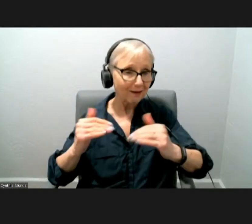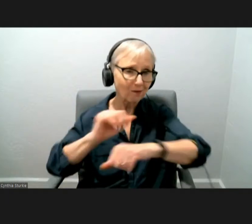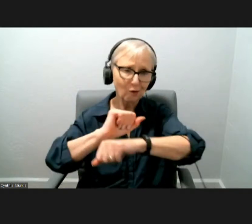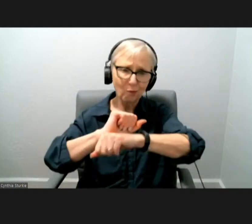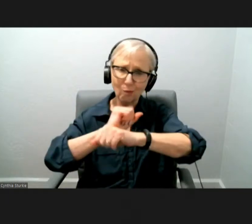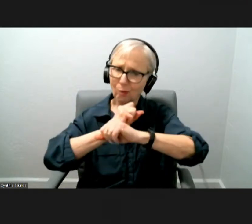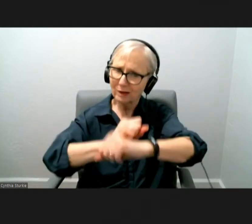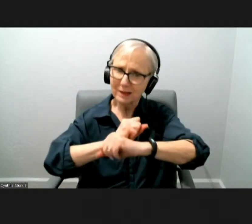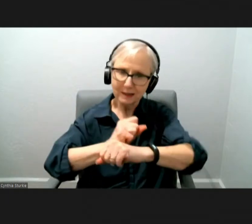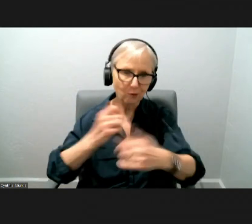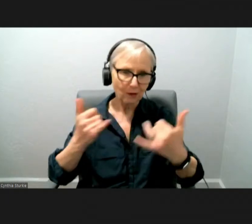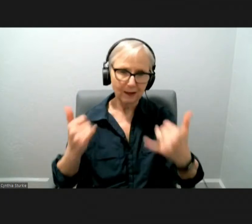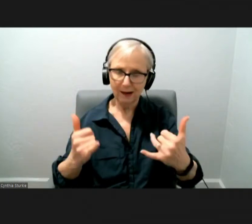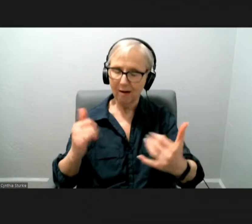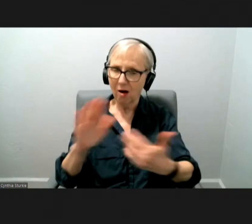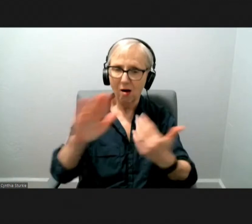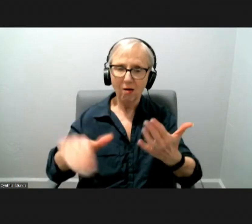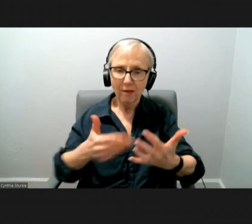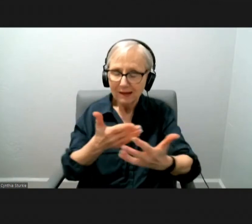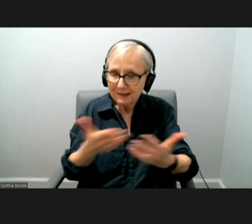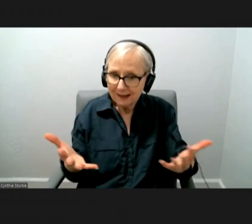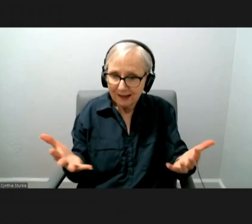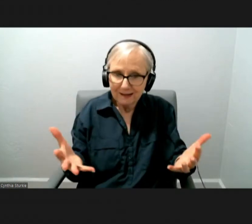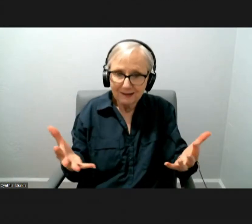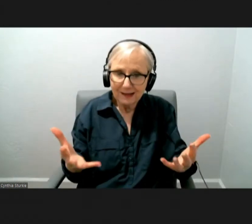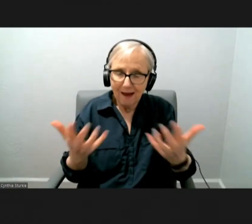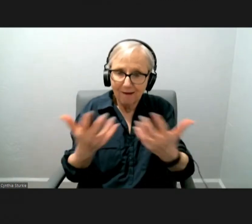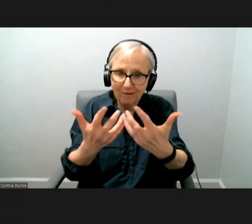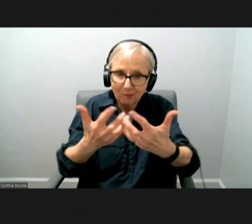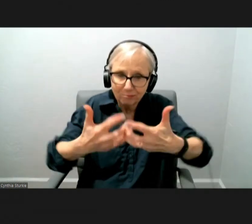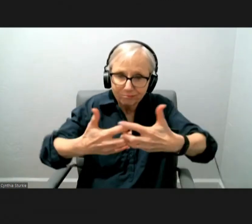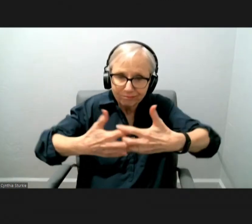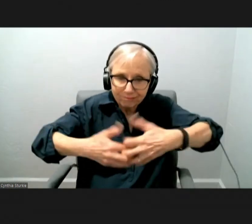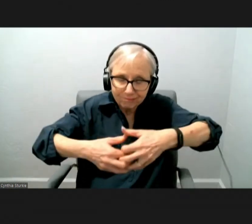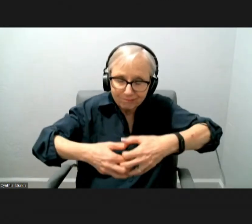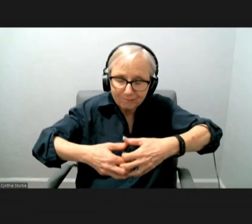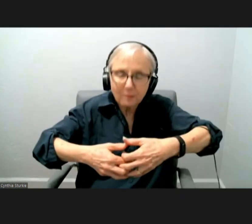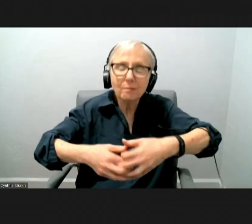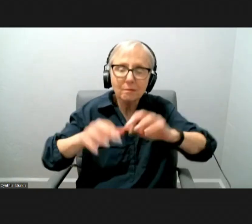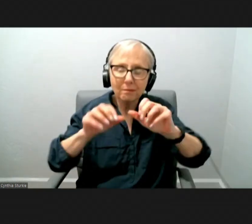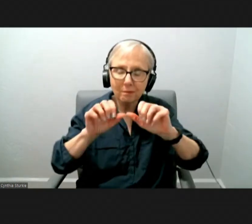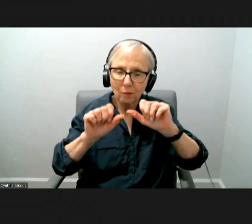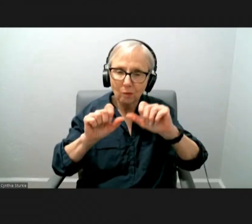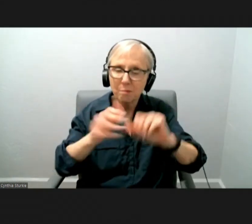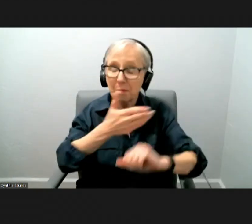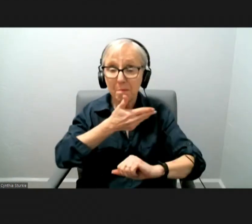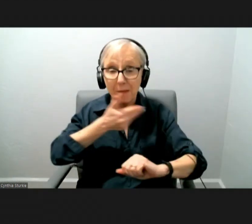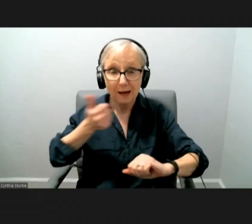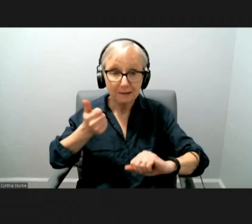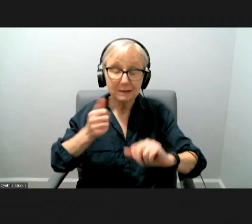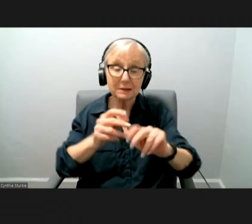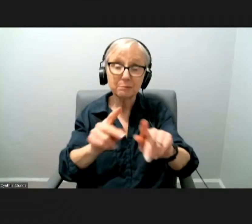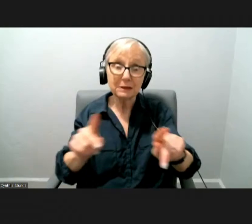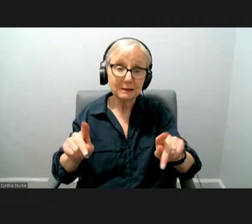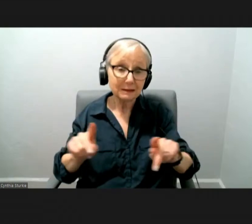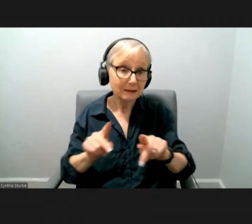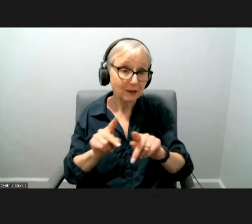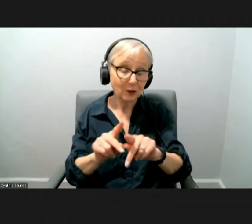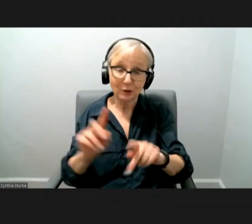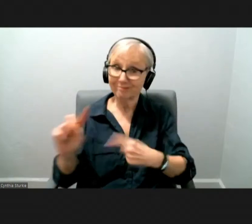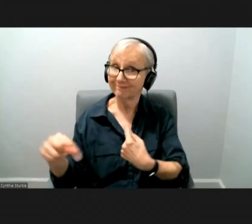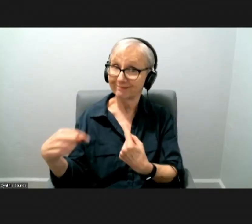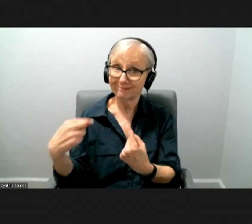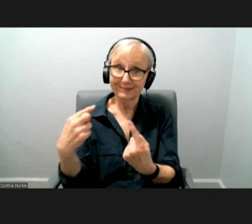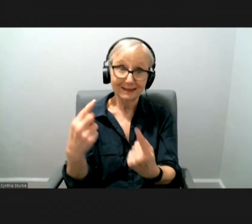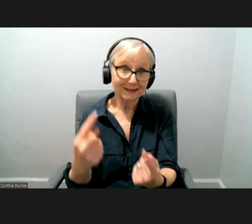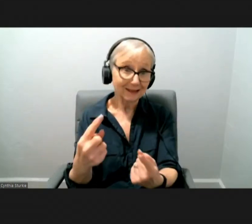have converged, I think, to put us in the best position that we have ever been in with this